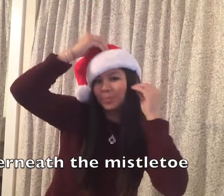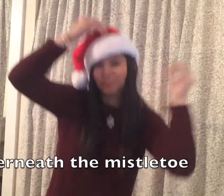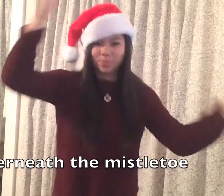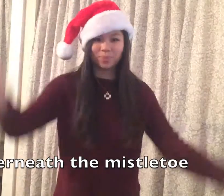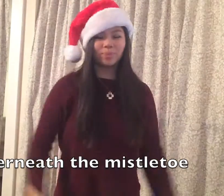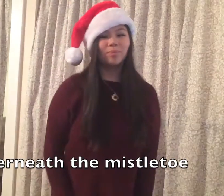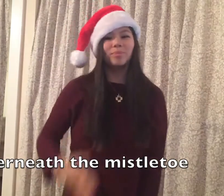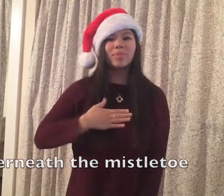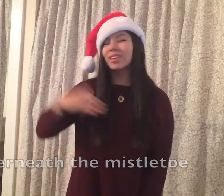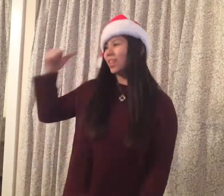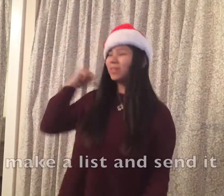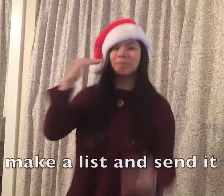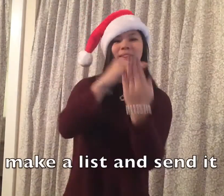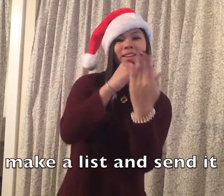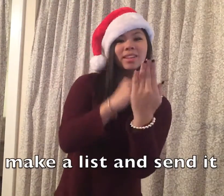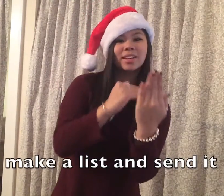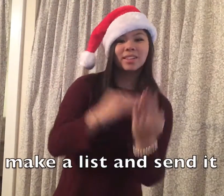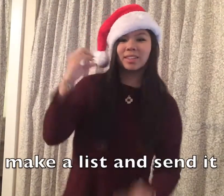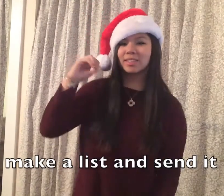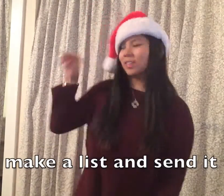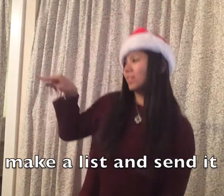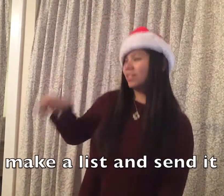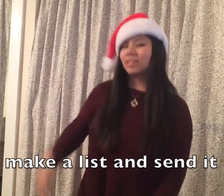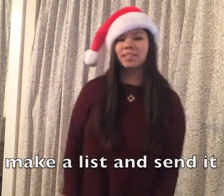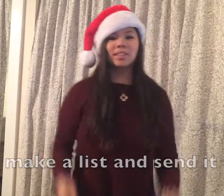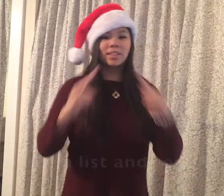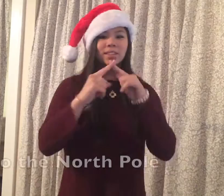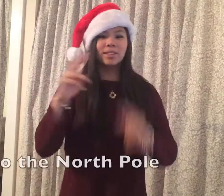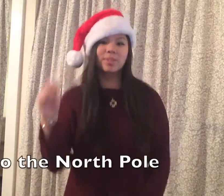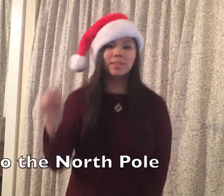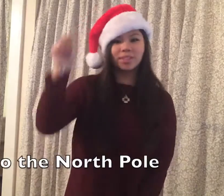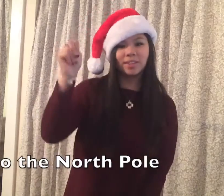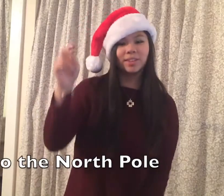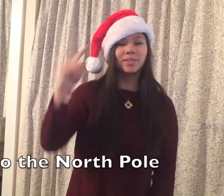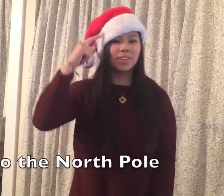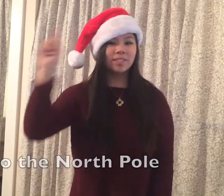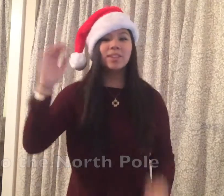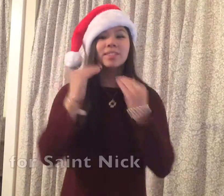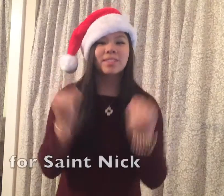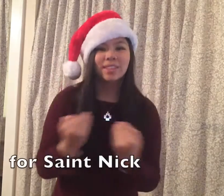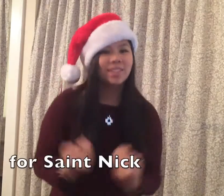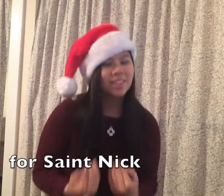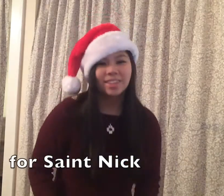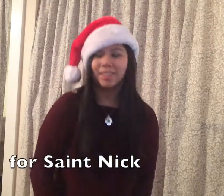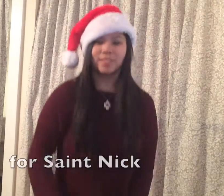mistletoe I won't take the list and send it To the North Pole for St. Nick